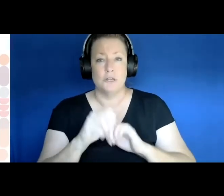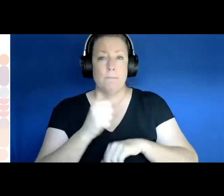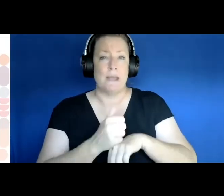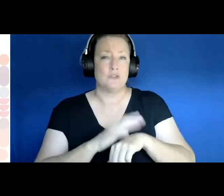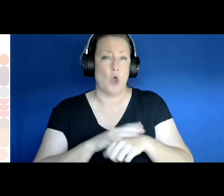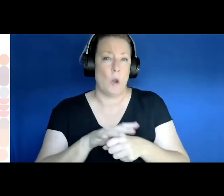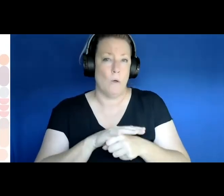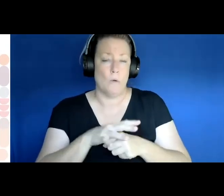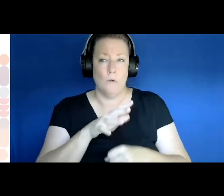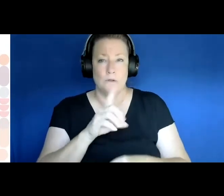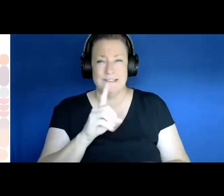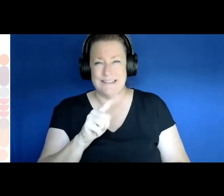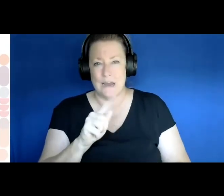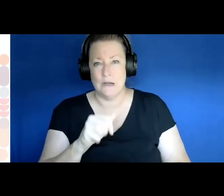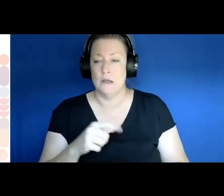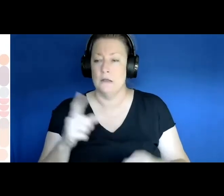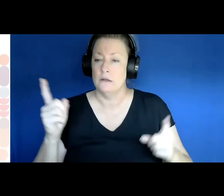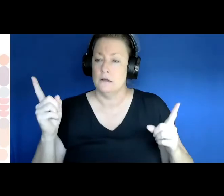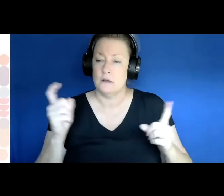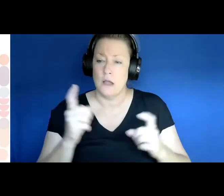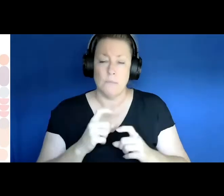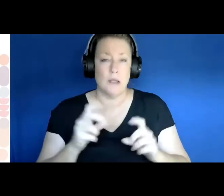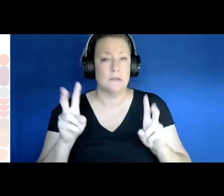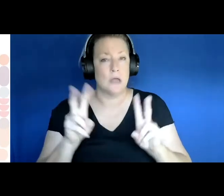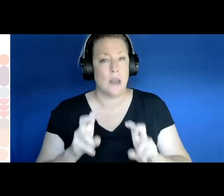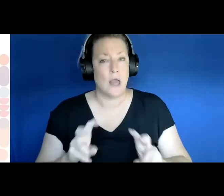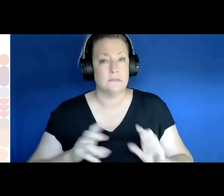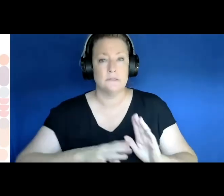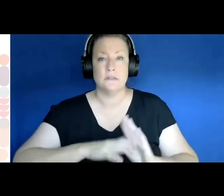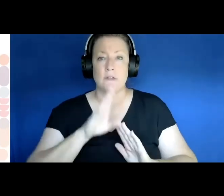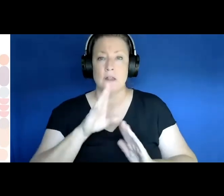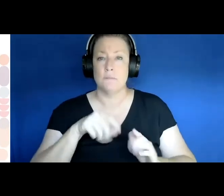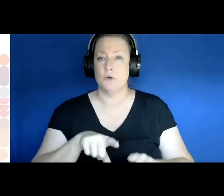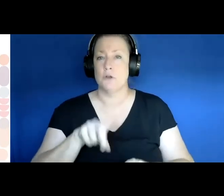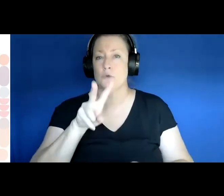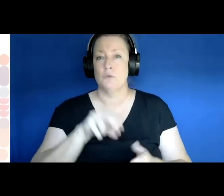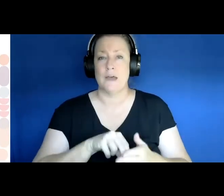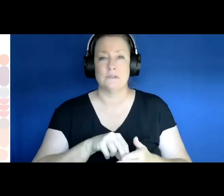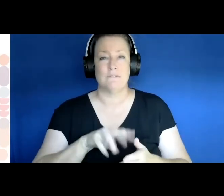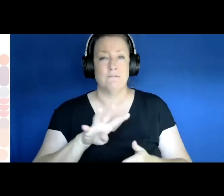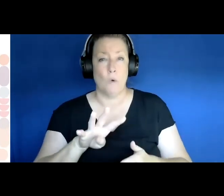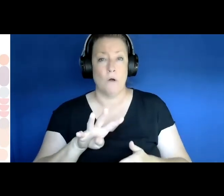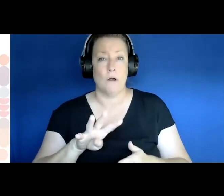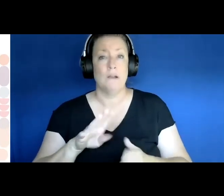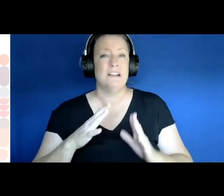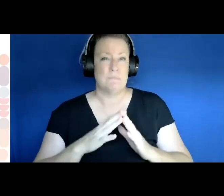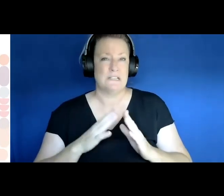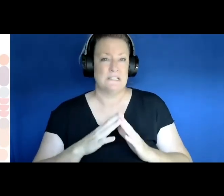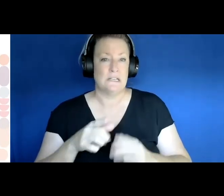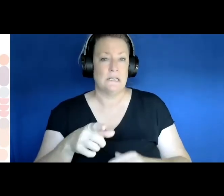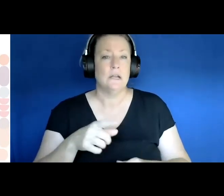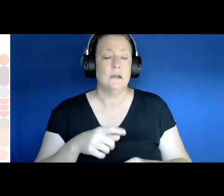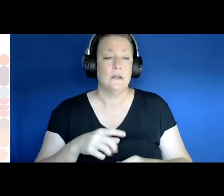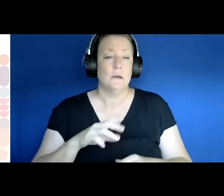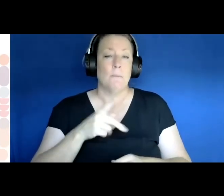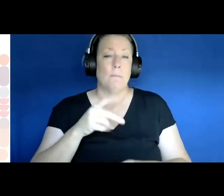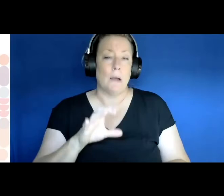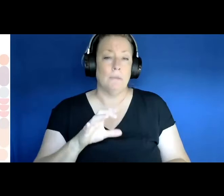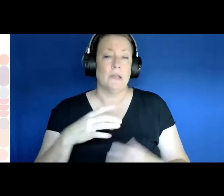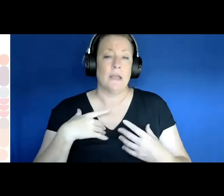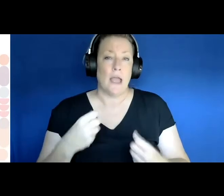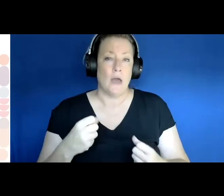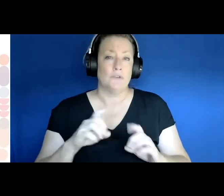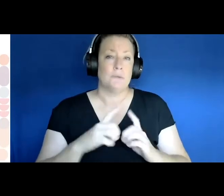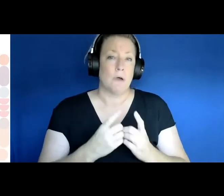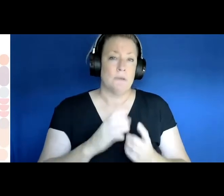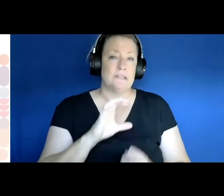very complex analysis that was developed during 2000-2004 by CityMatch, Public Health Department, CDC, and the March of Dimes.